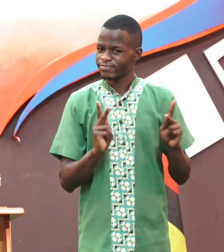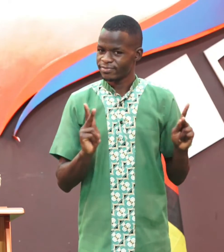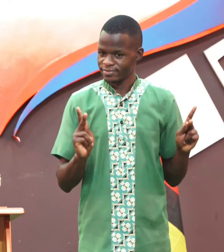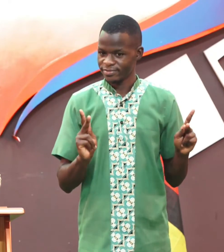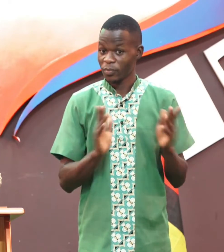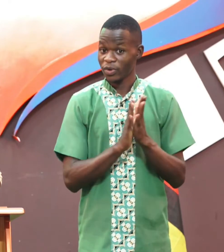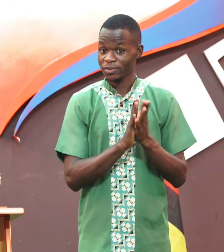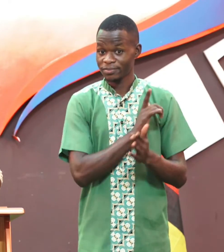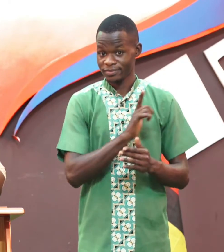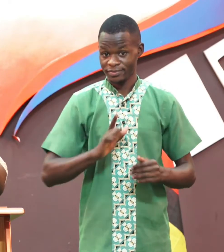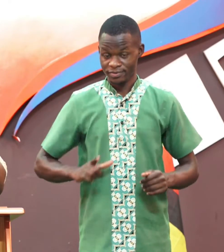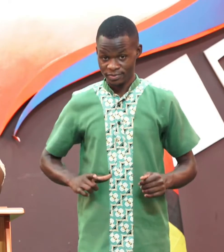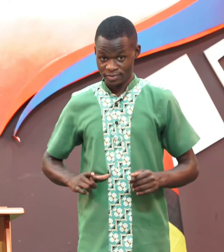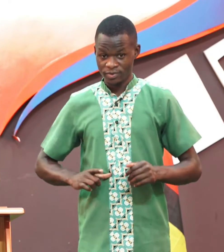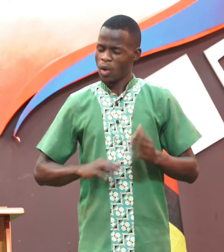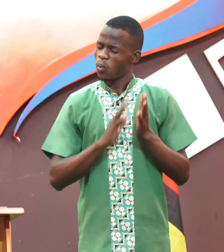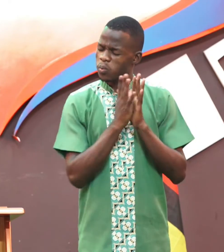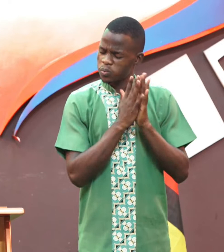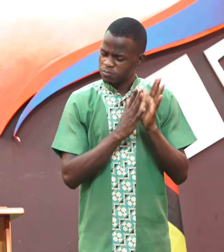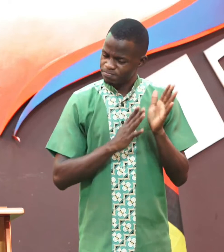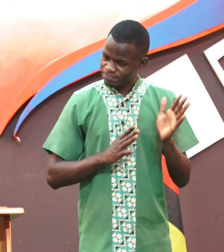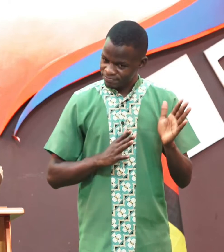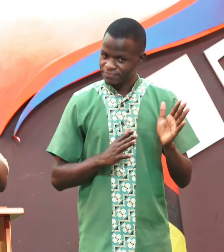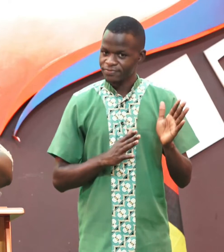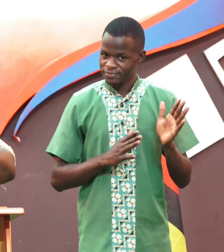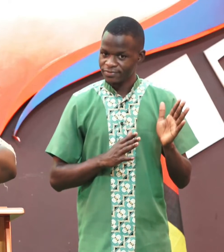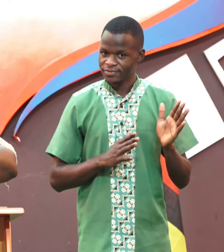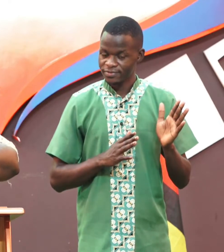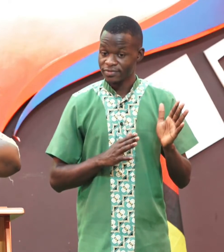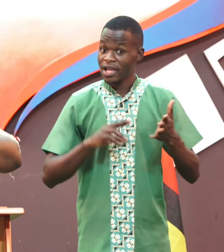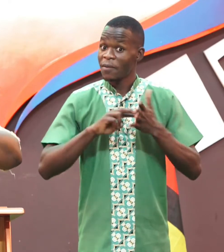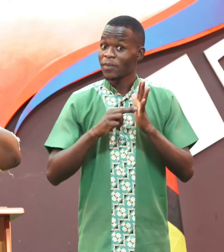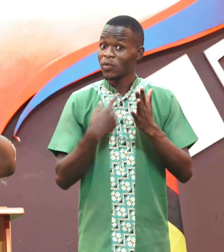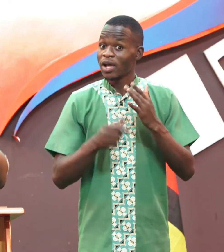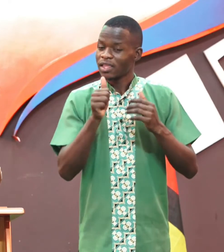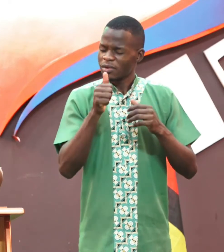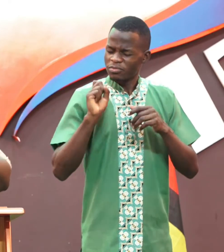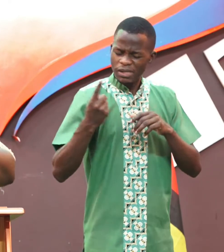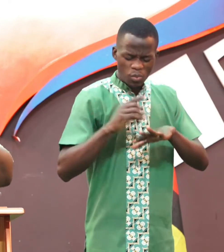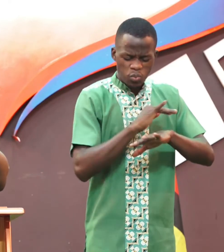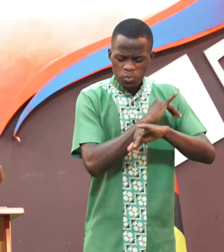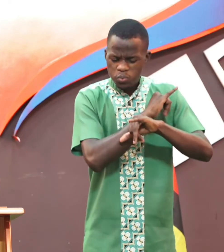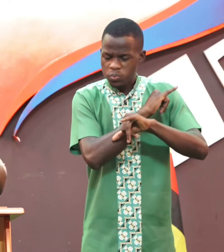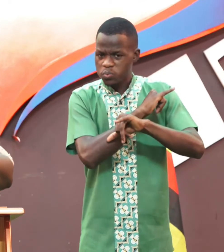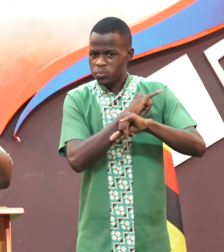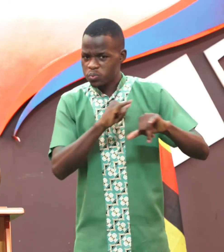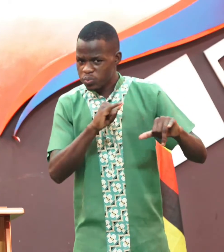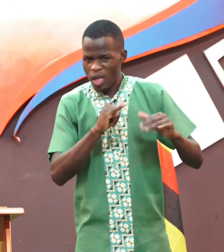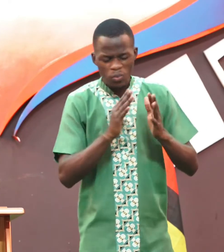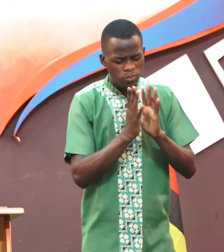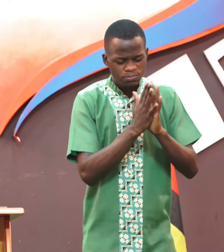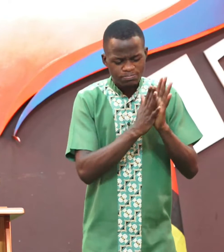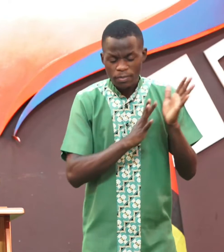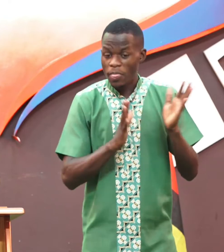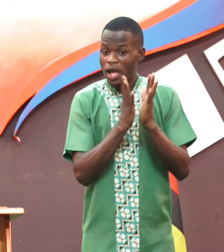Mukama febaziwe. Amen. Nga matukuvu. It is pure. Kitegeeza asooka n'akulongoosa n'akutukuza munda mu gwe ne muggwaamu obubi.